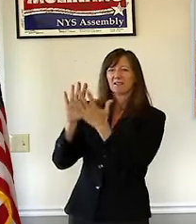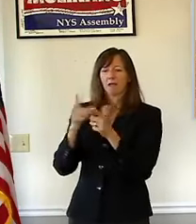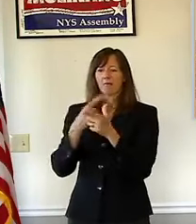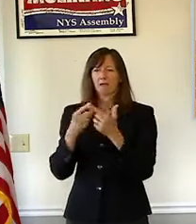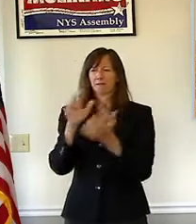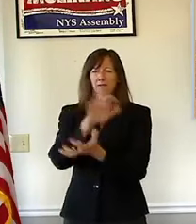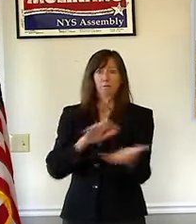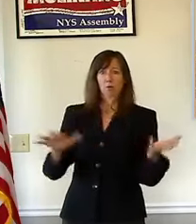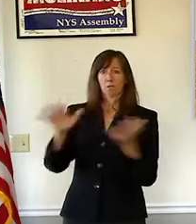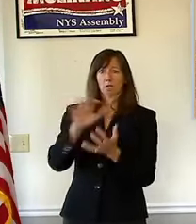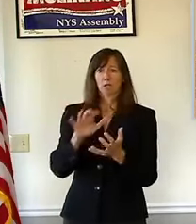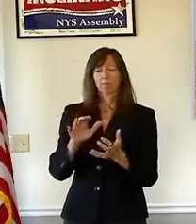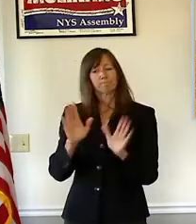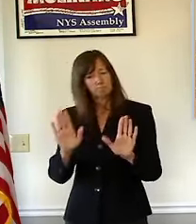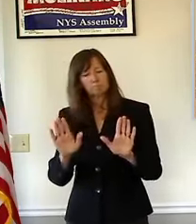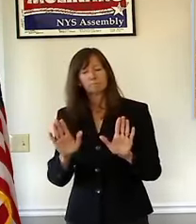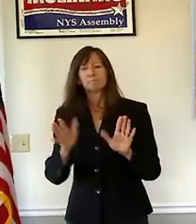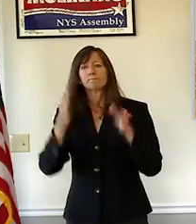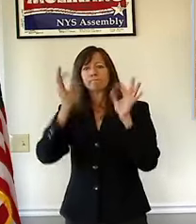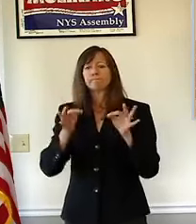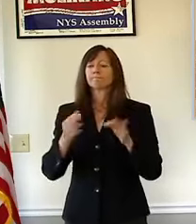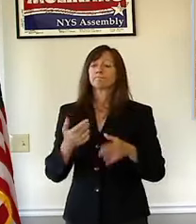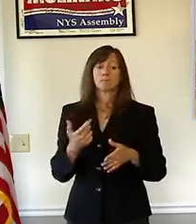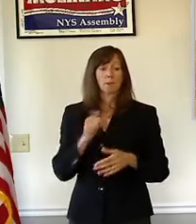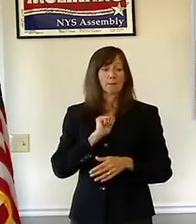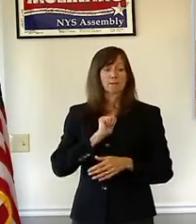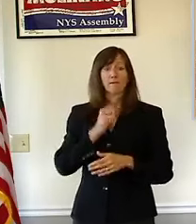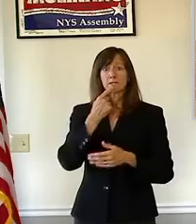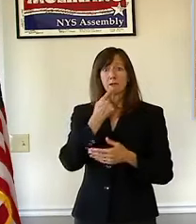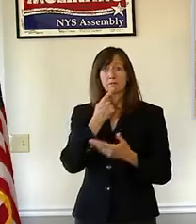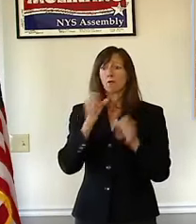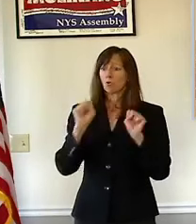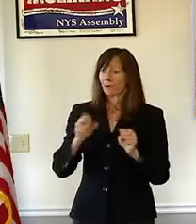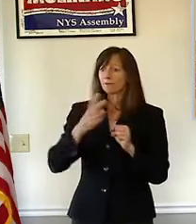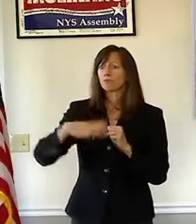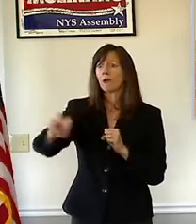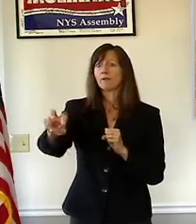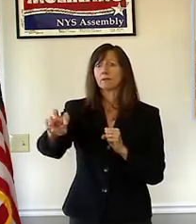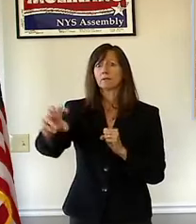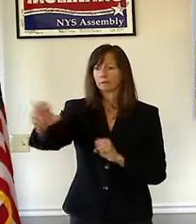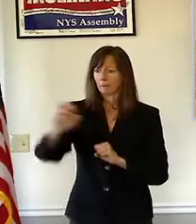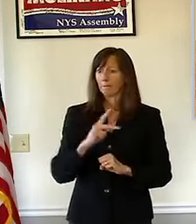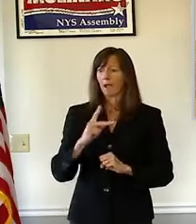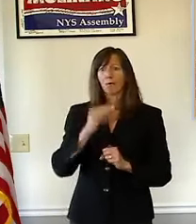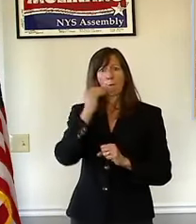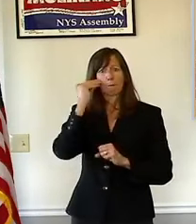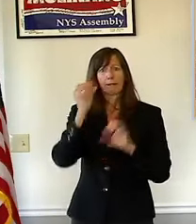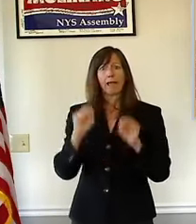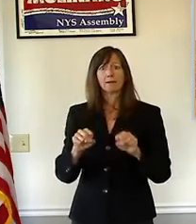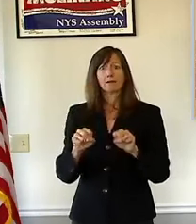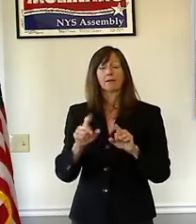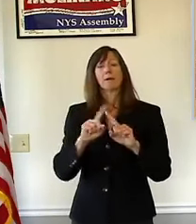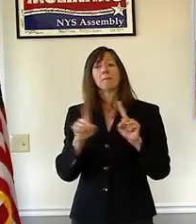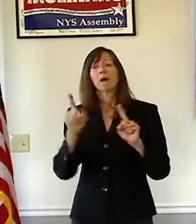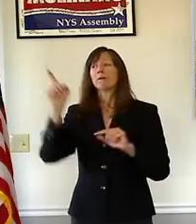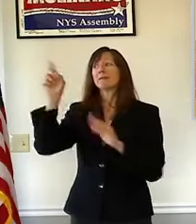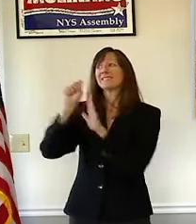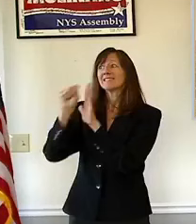can travel, and you can come home. What the state is saying, however, is if you travel to one of a dozen